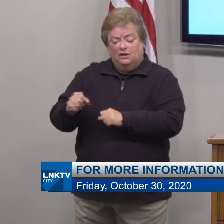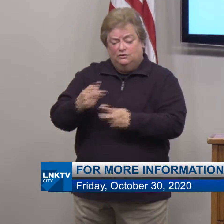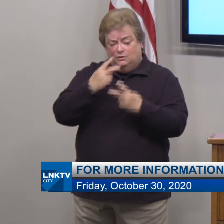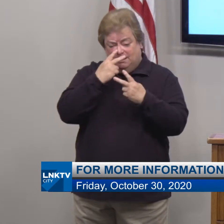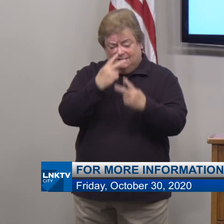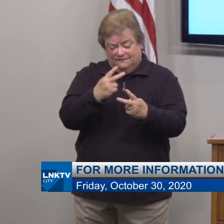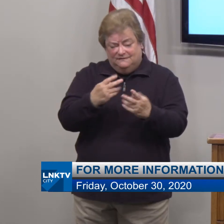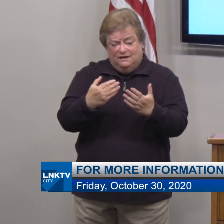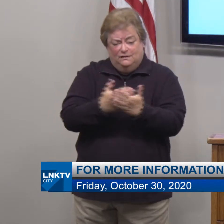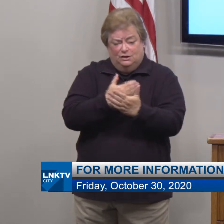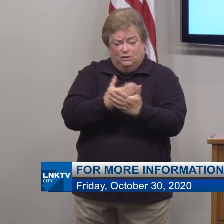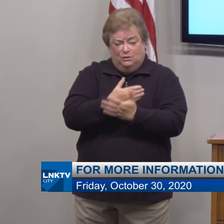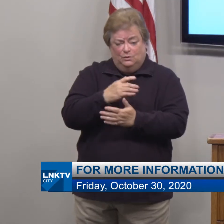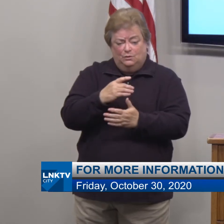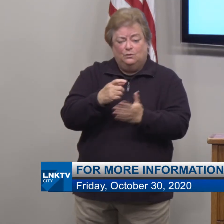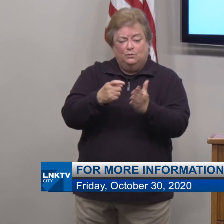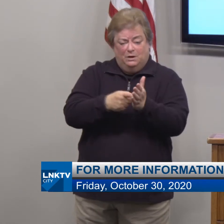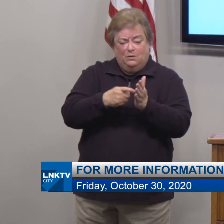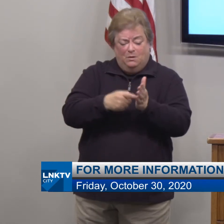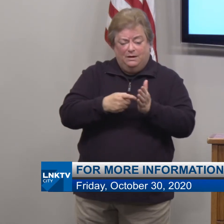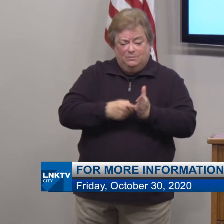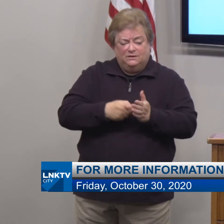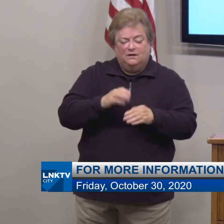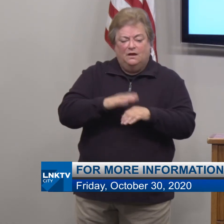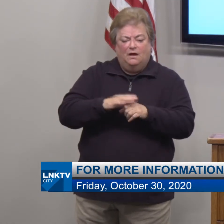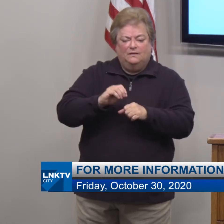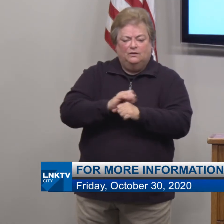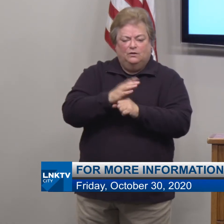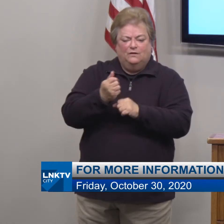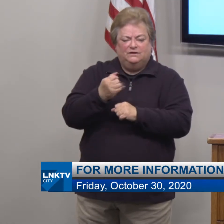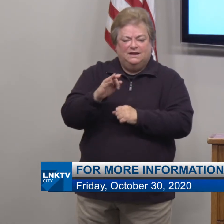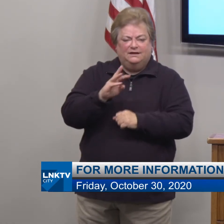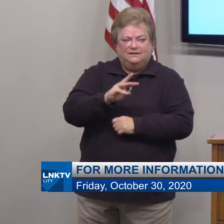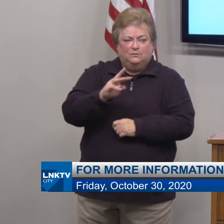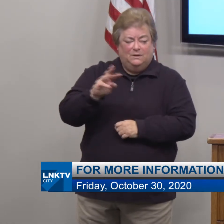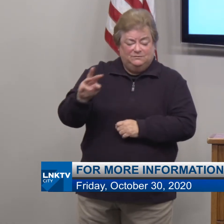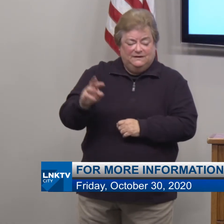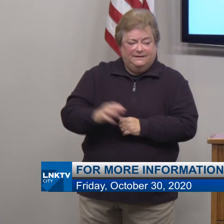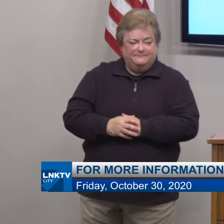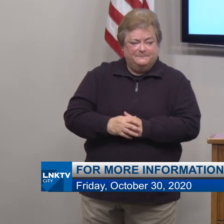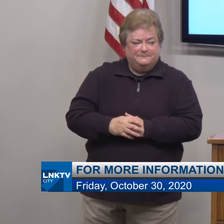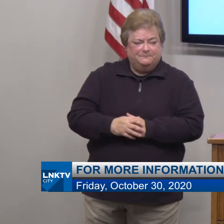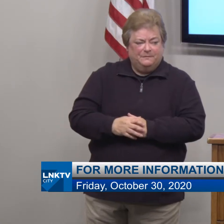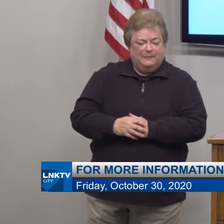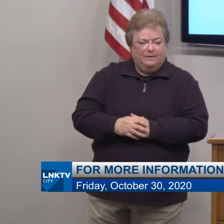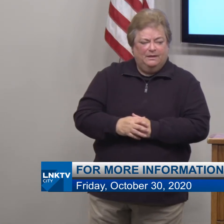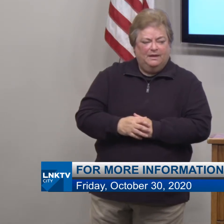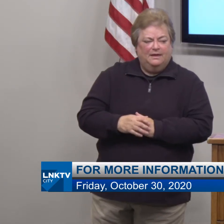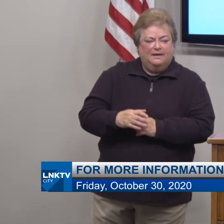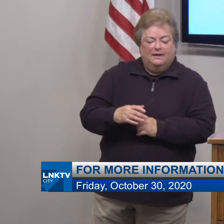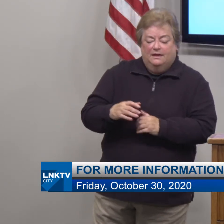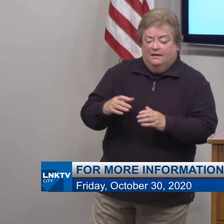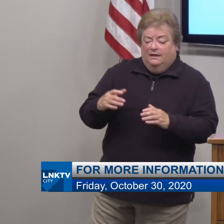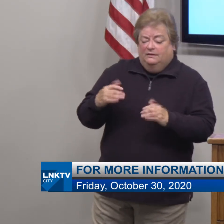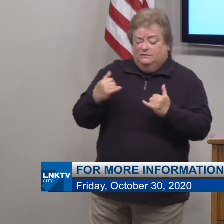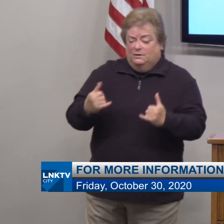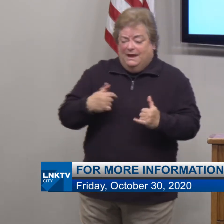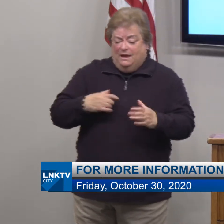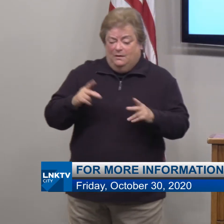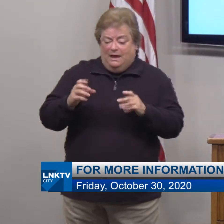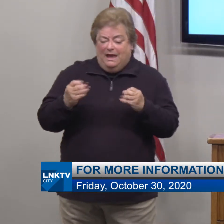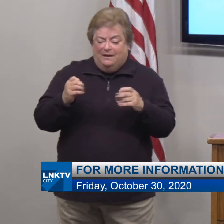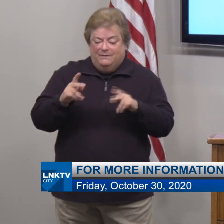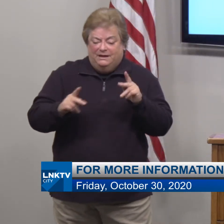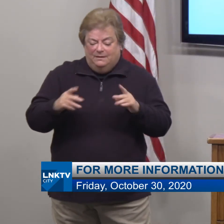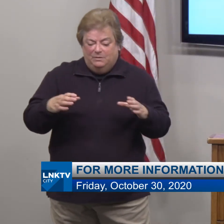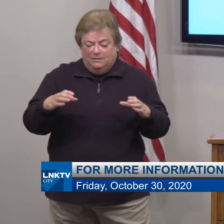directed health measure on our COVID-19 website. Gathering limitations have changed to be in line with our